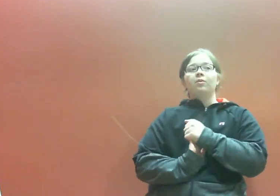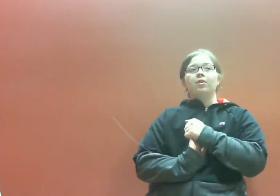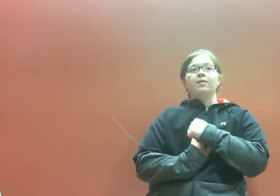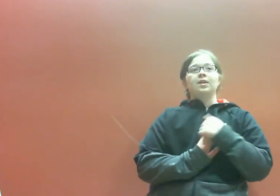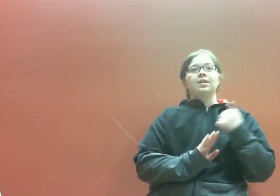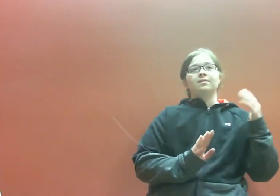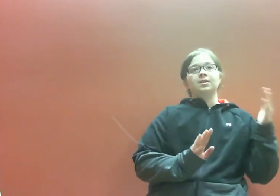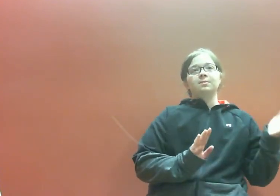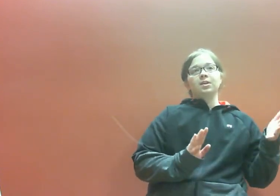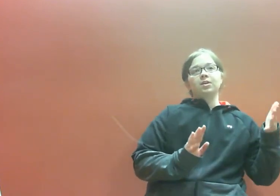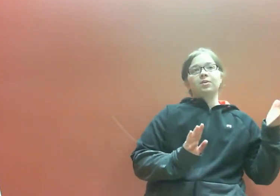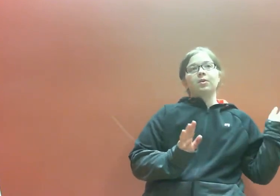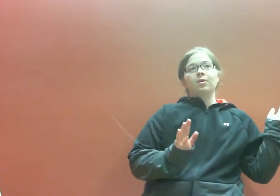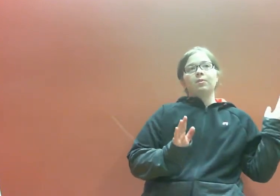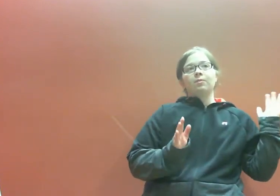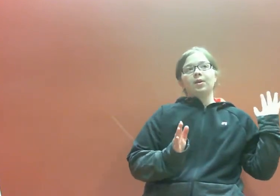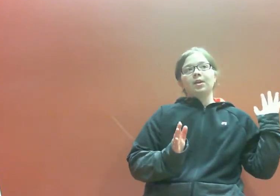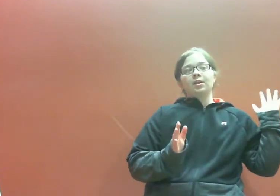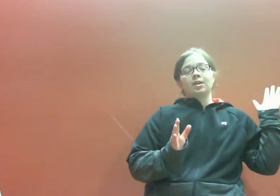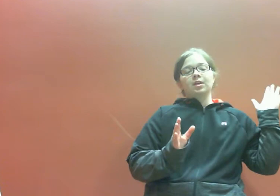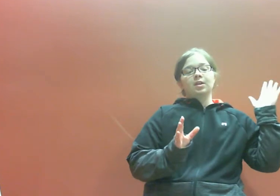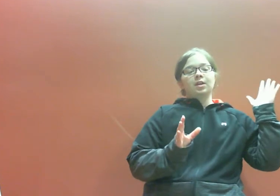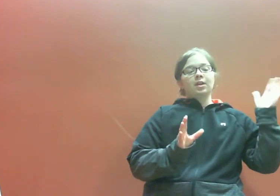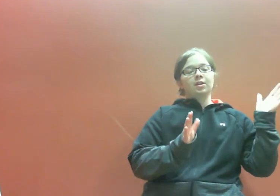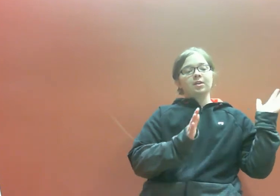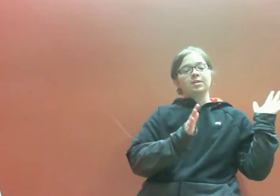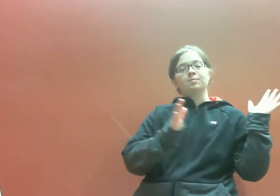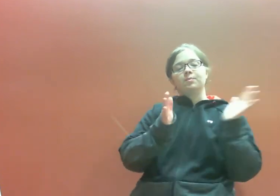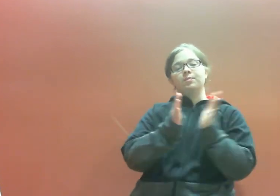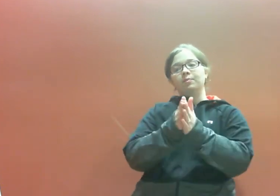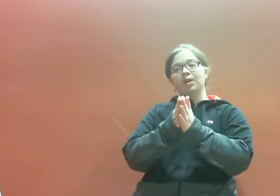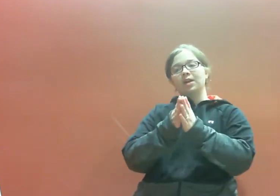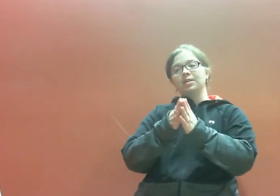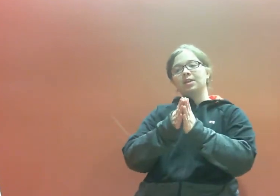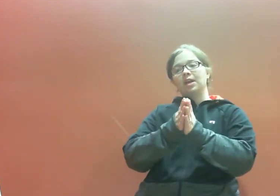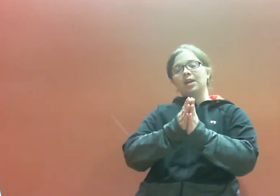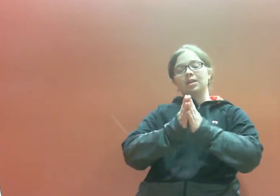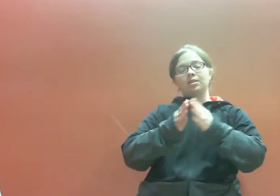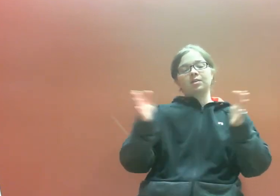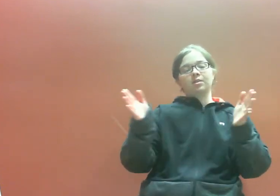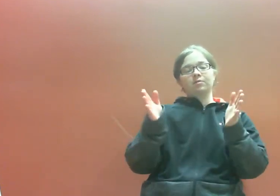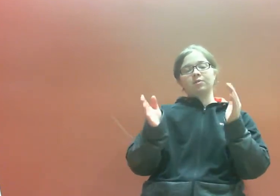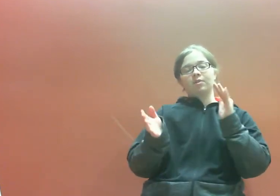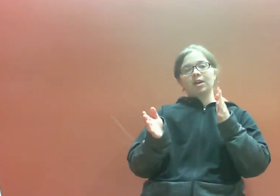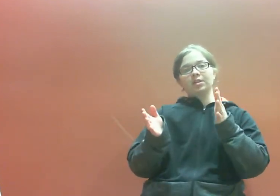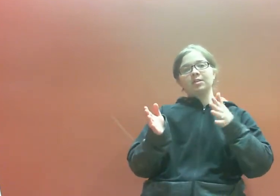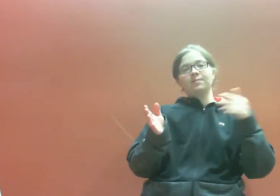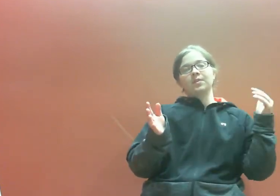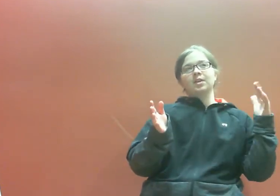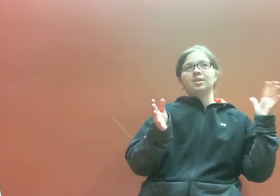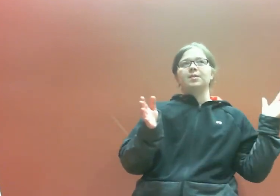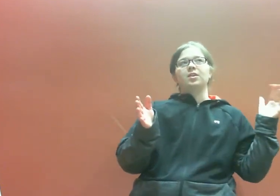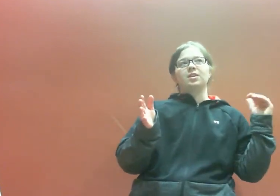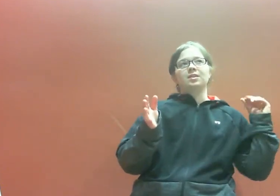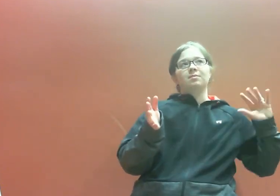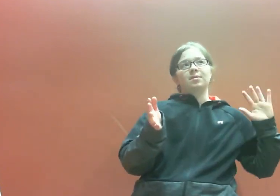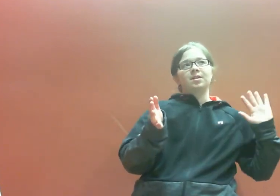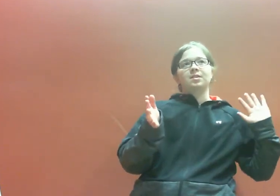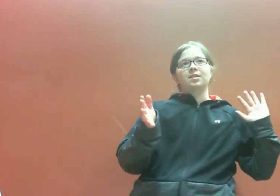in the case of a speaker, when air is compressed and refracted. The speaker does that by basically